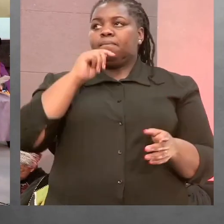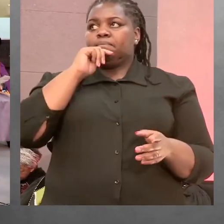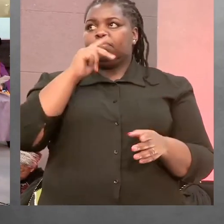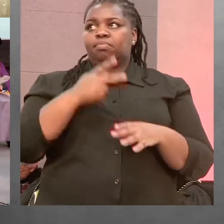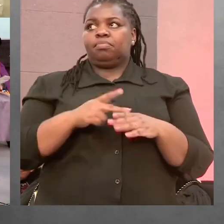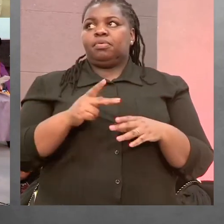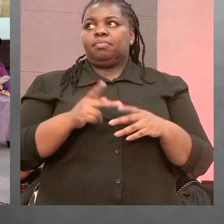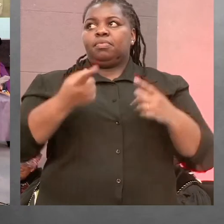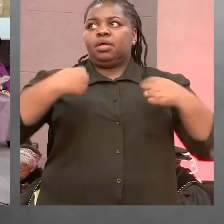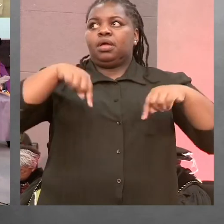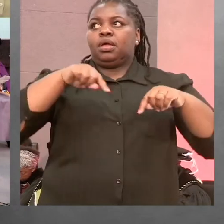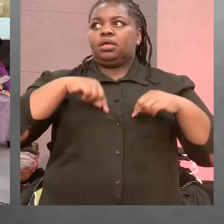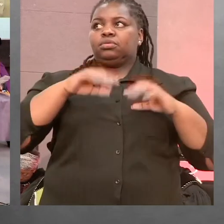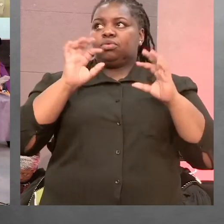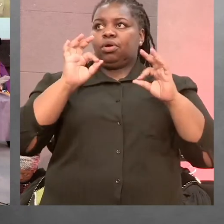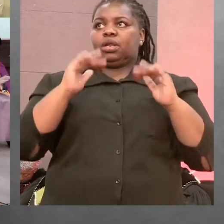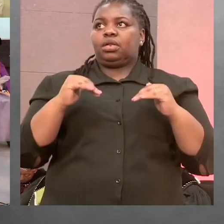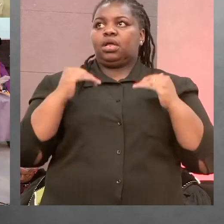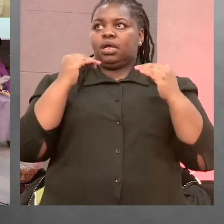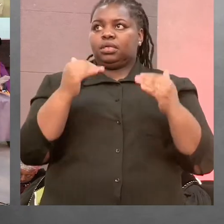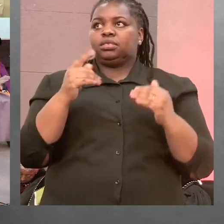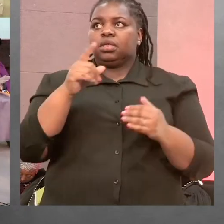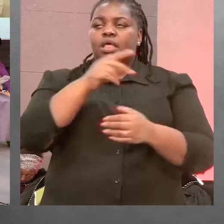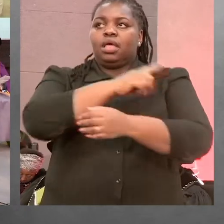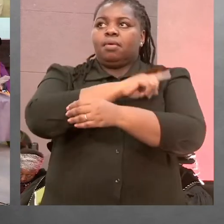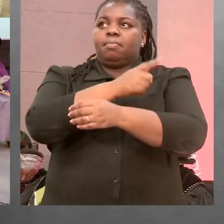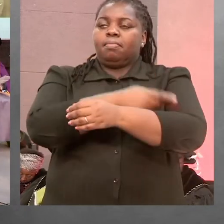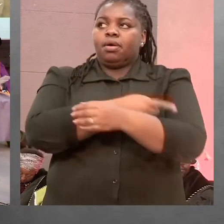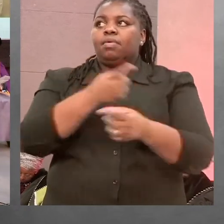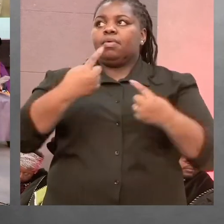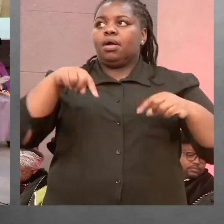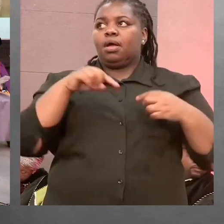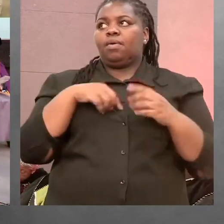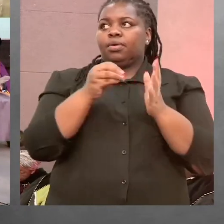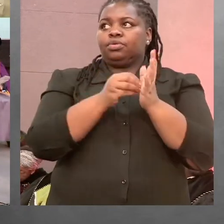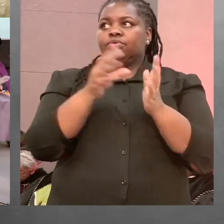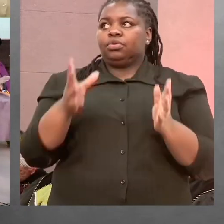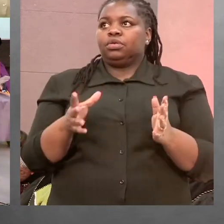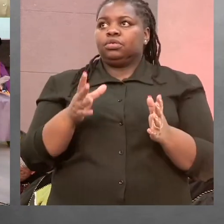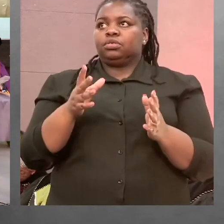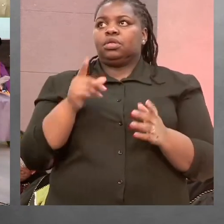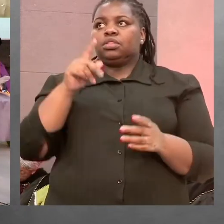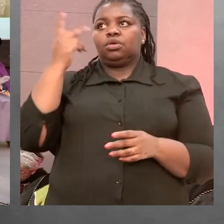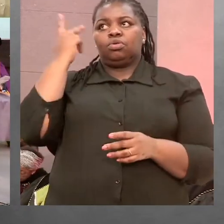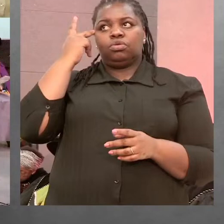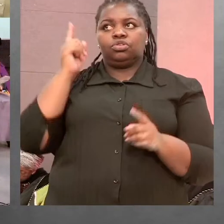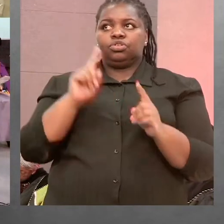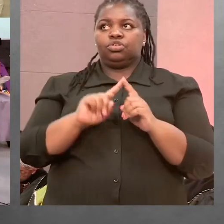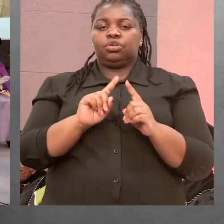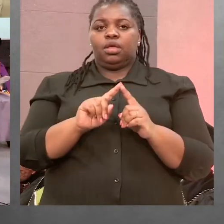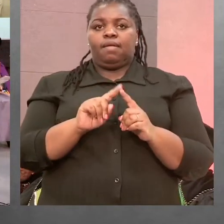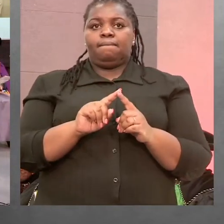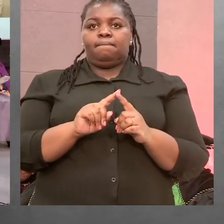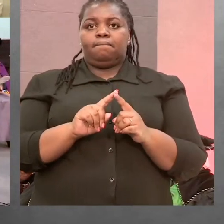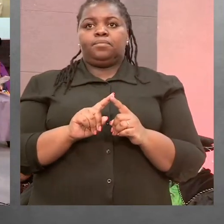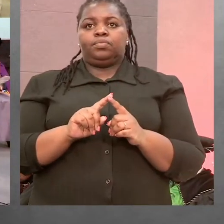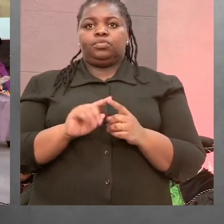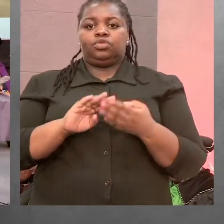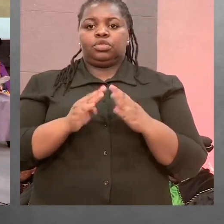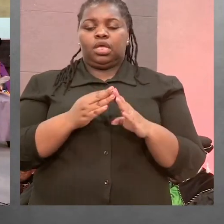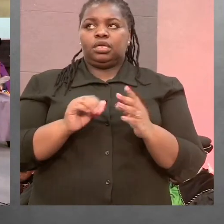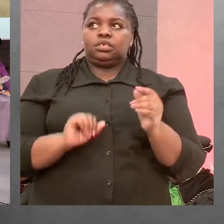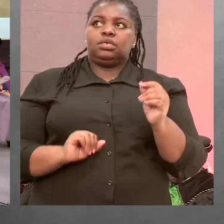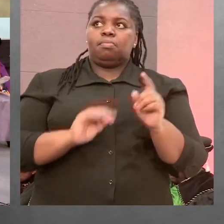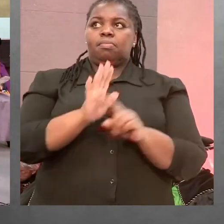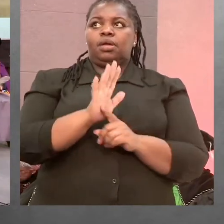us to greater heights, empowering our students to embrace knowledge, research, and societal impact